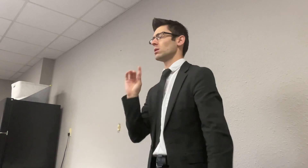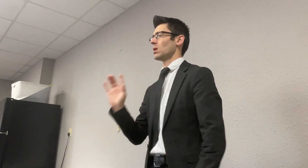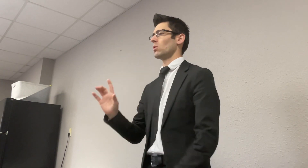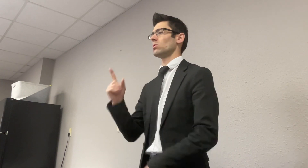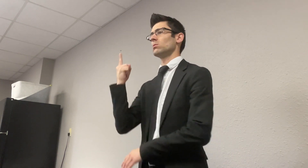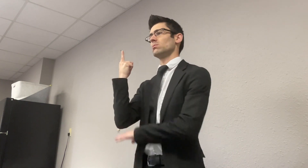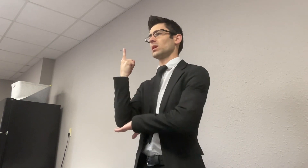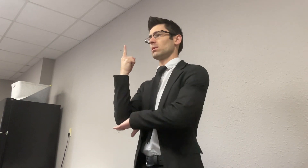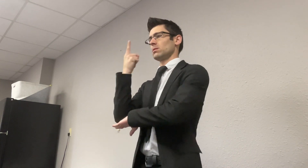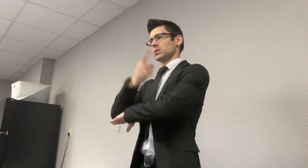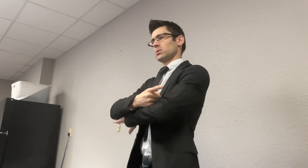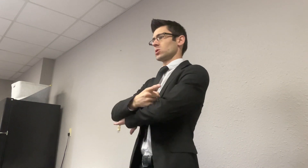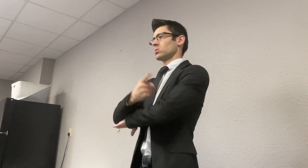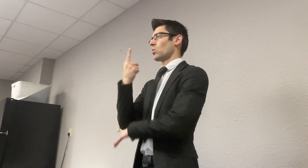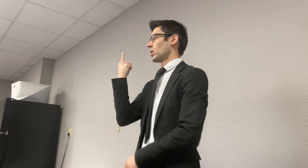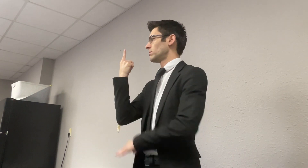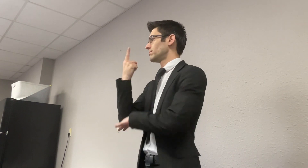No, it's just one day.